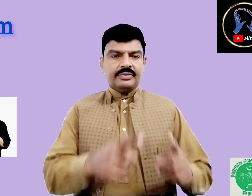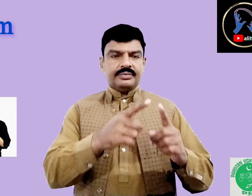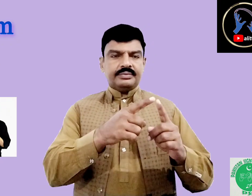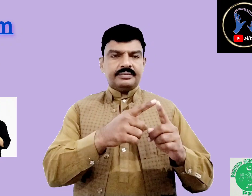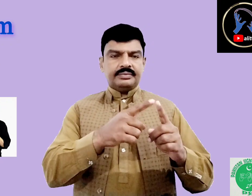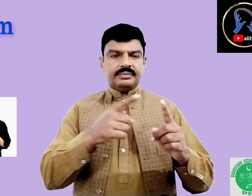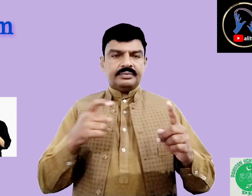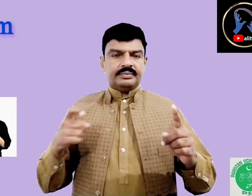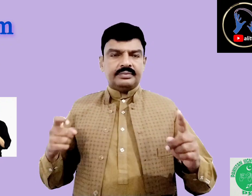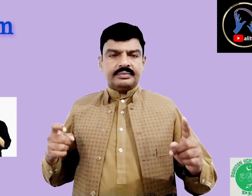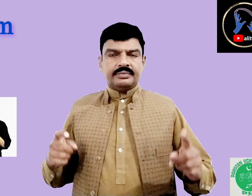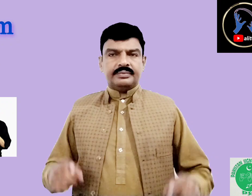from